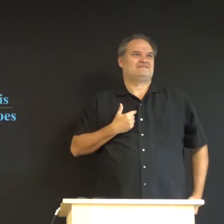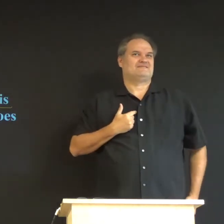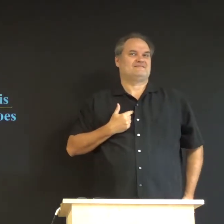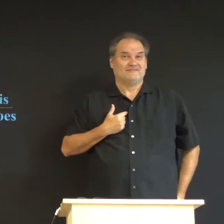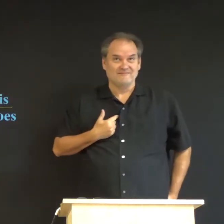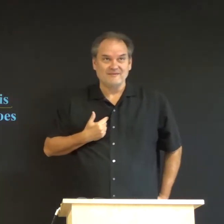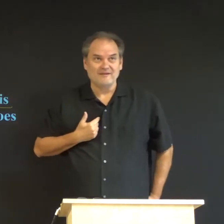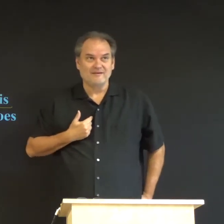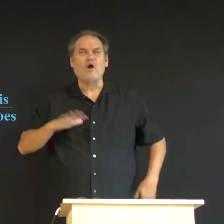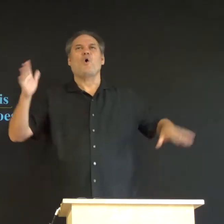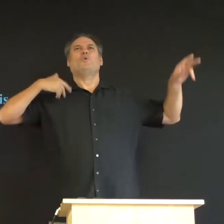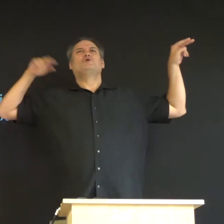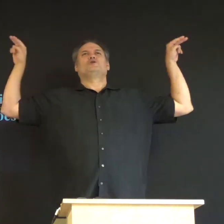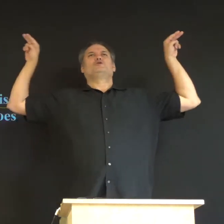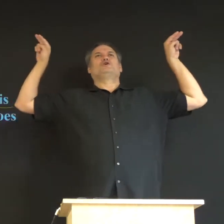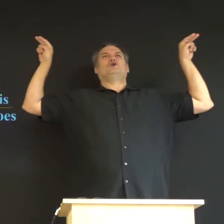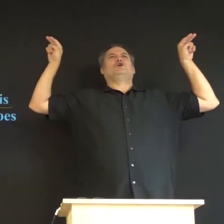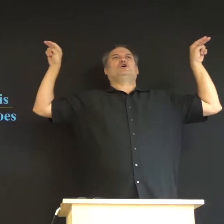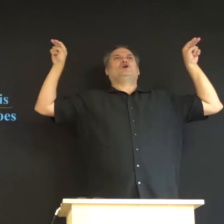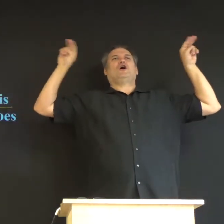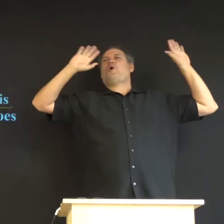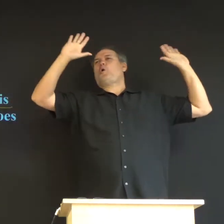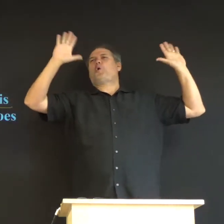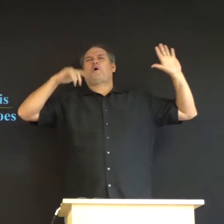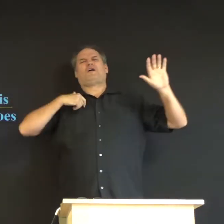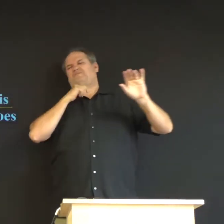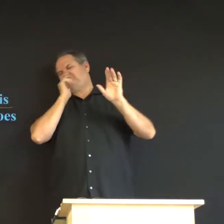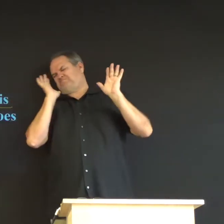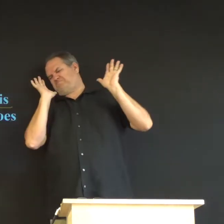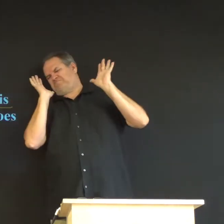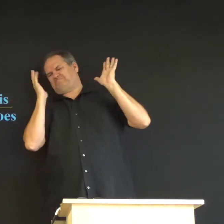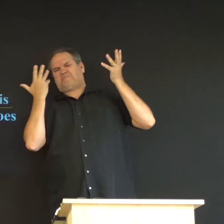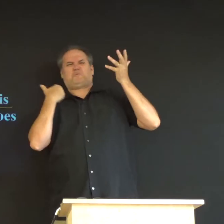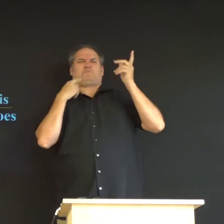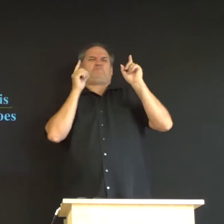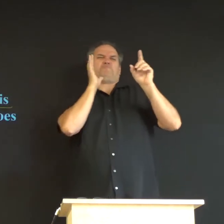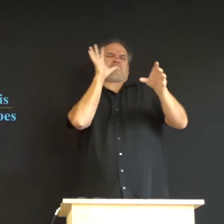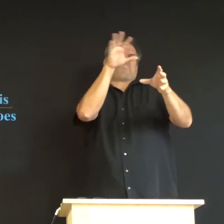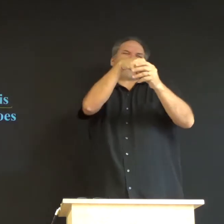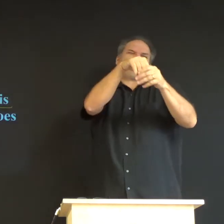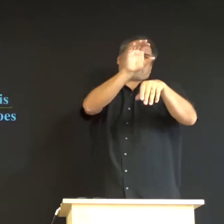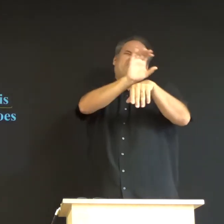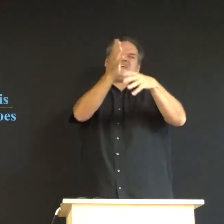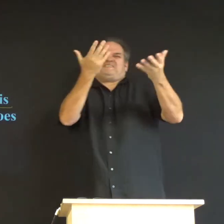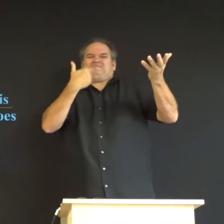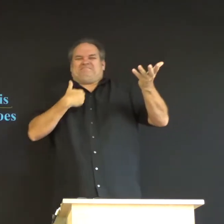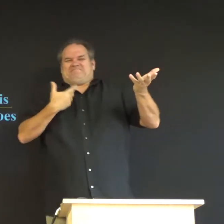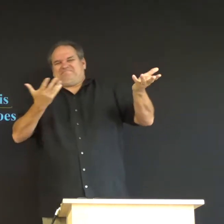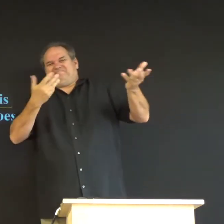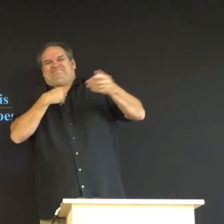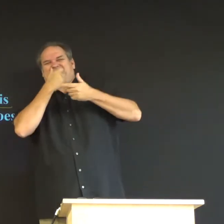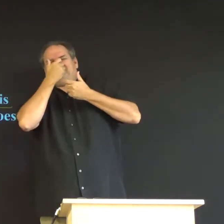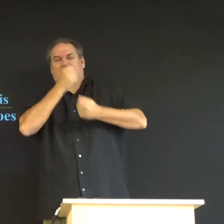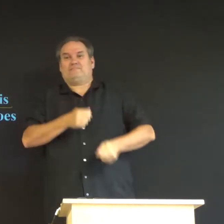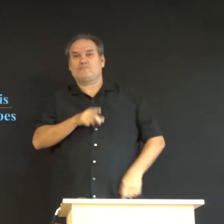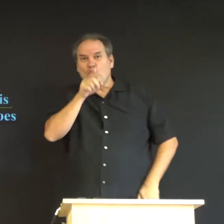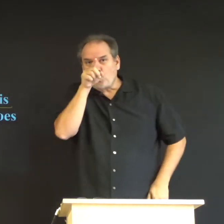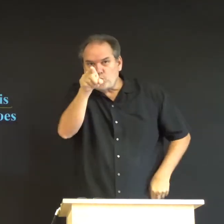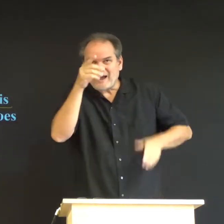Against me. You can't be in the neutral. You can't be in the middle. I don't really want to be a bother to,